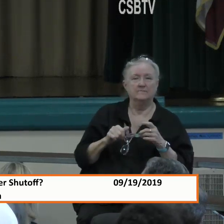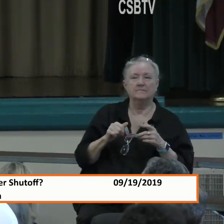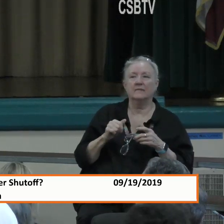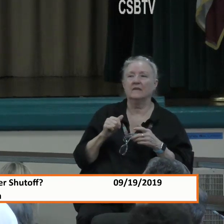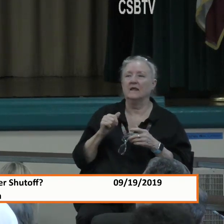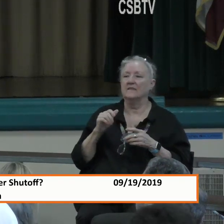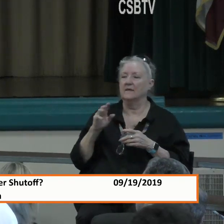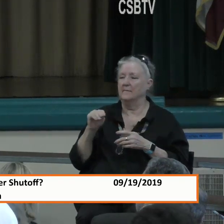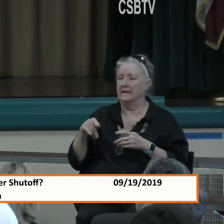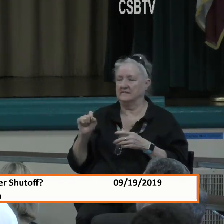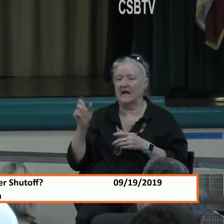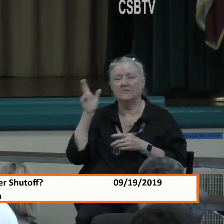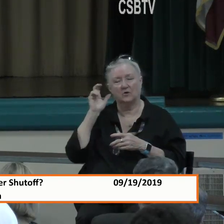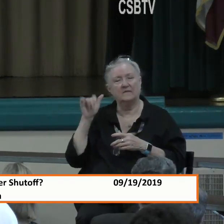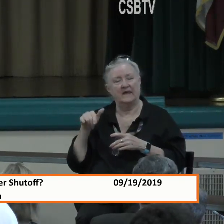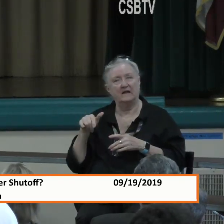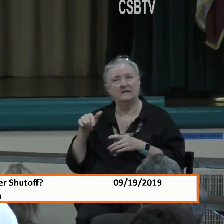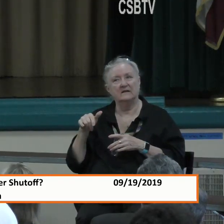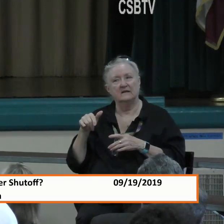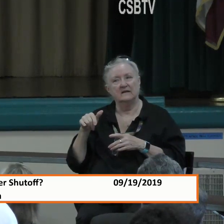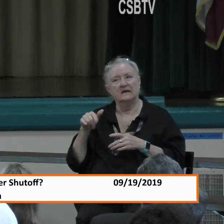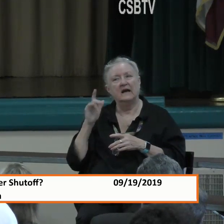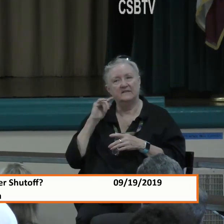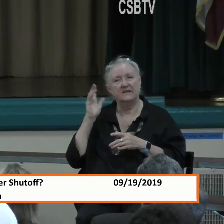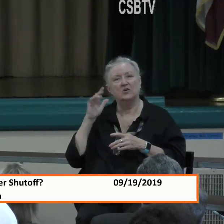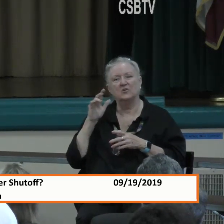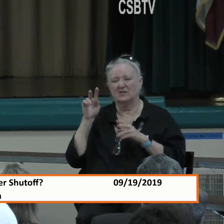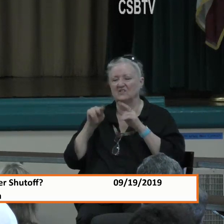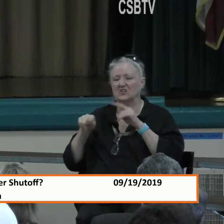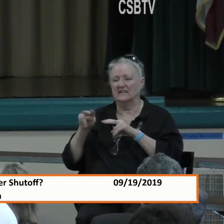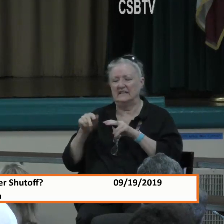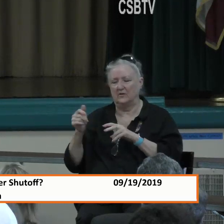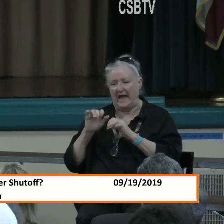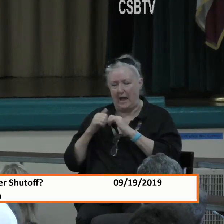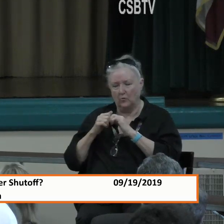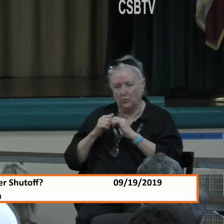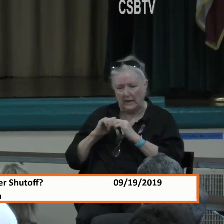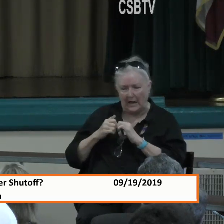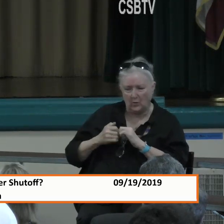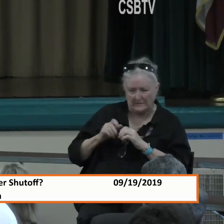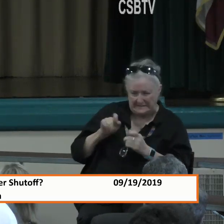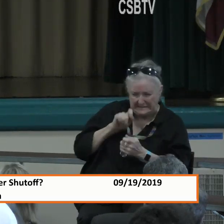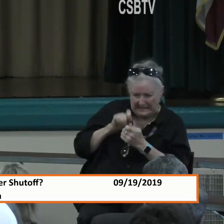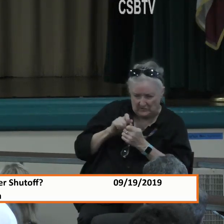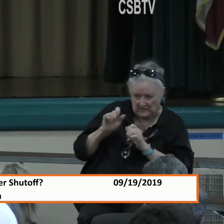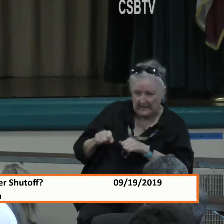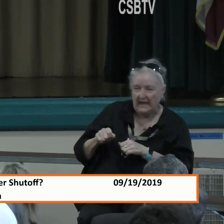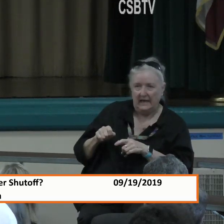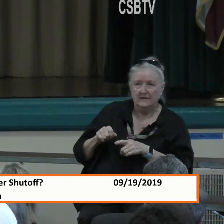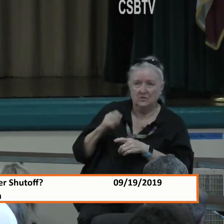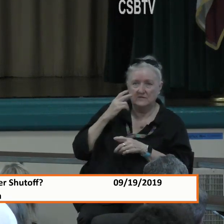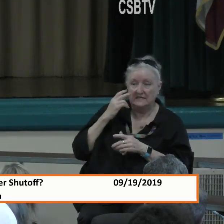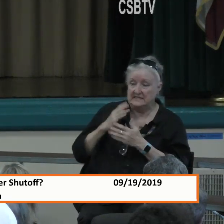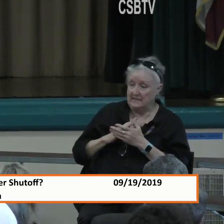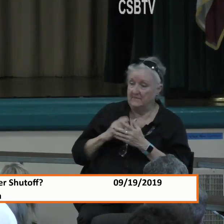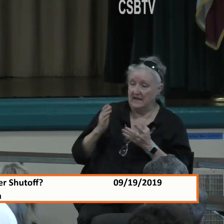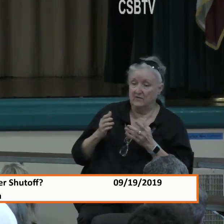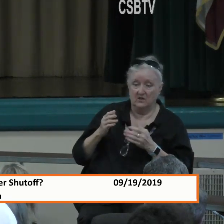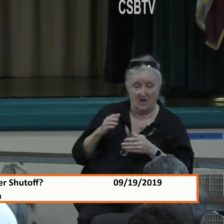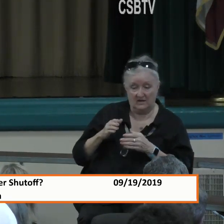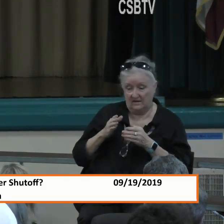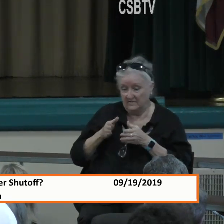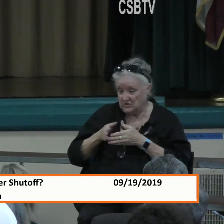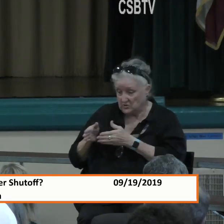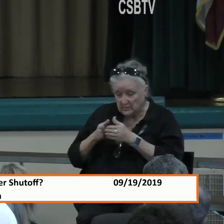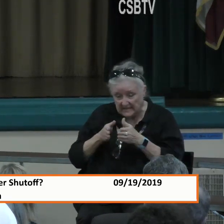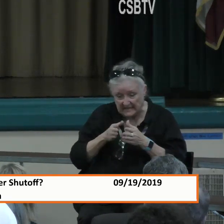I've heard that. I think we're going to take another look at how detailed we can make the maps. You'll see some that have a lot of street detail if